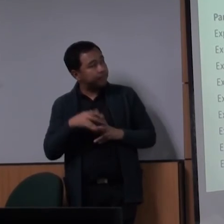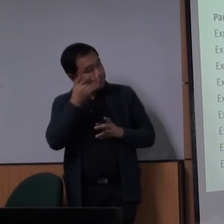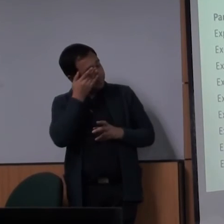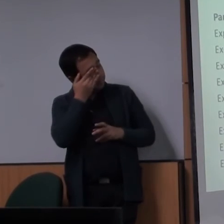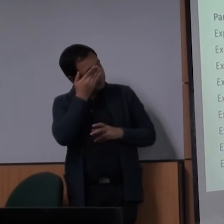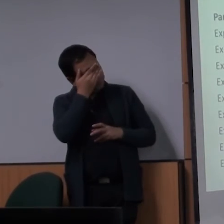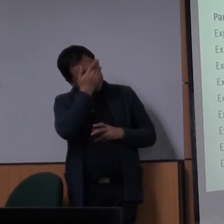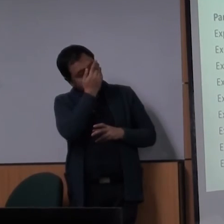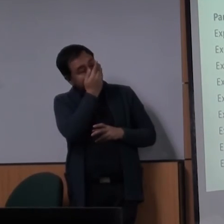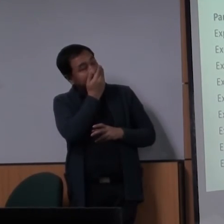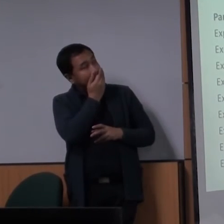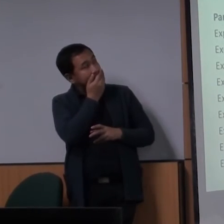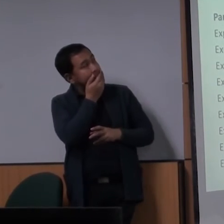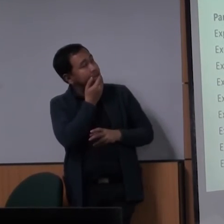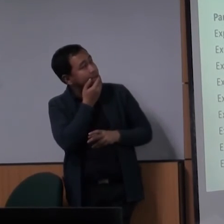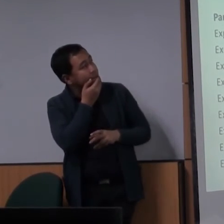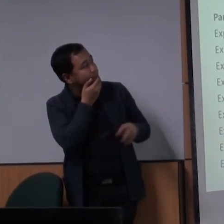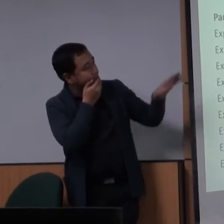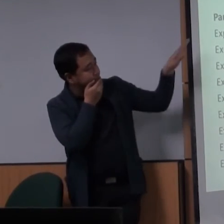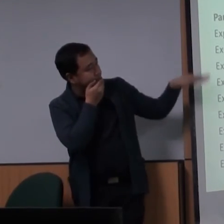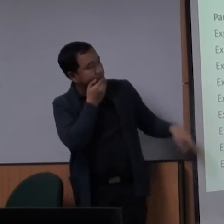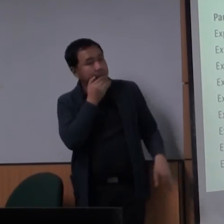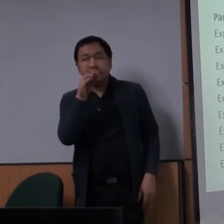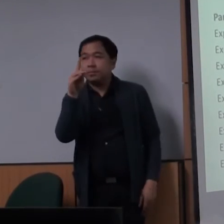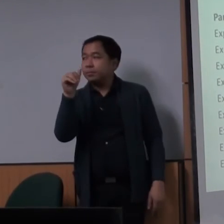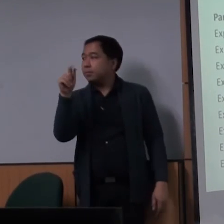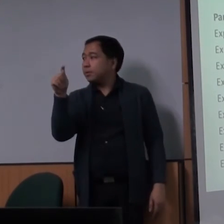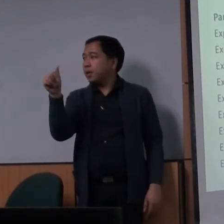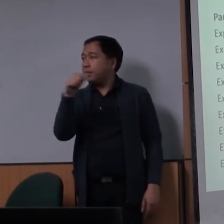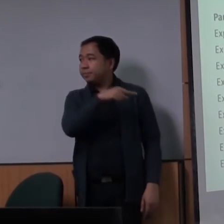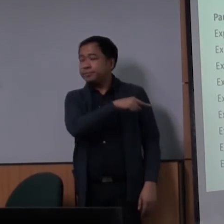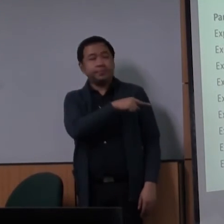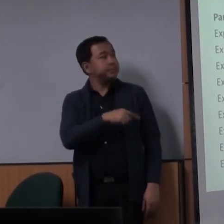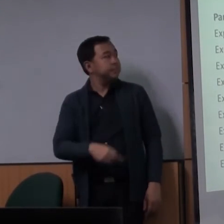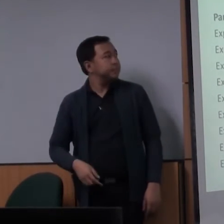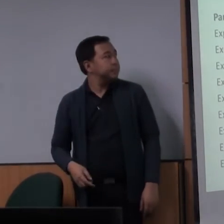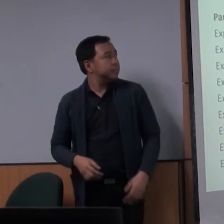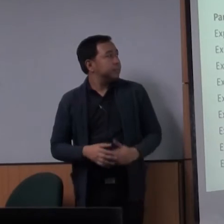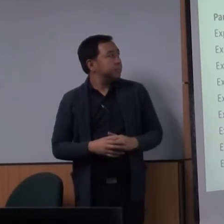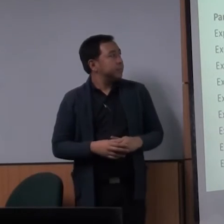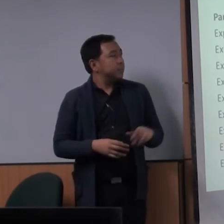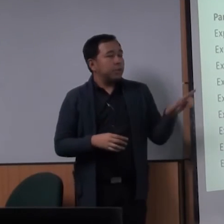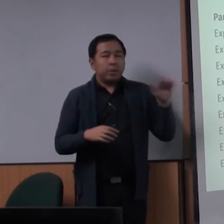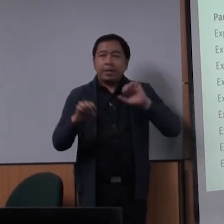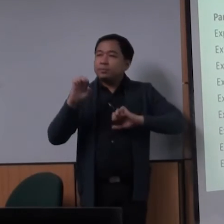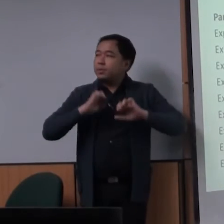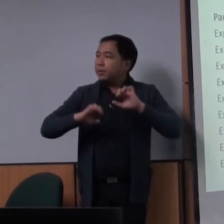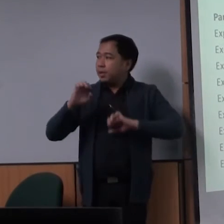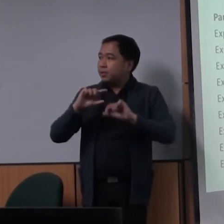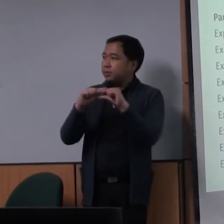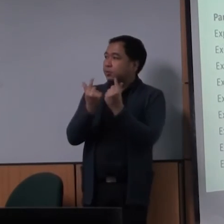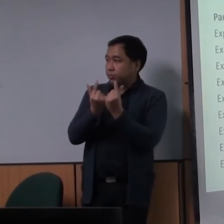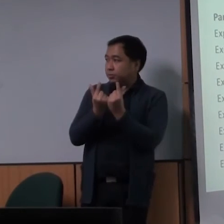Okay. Here's the data. For this one, this is the experimental